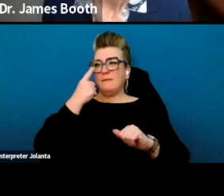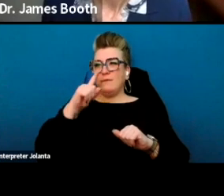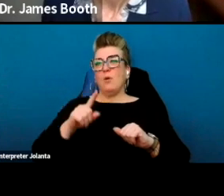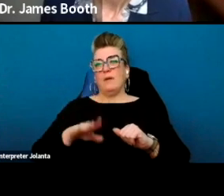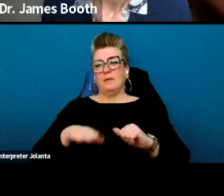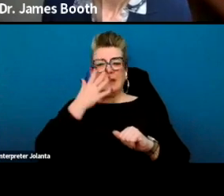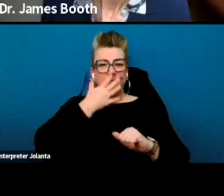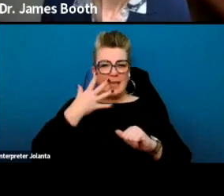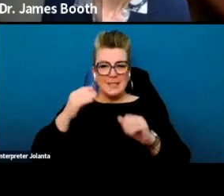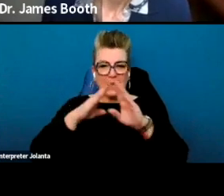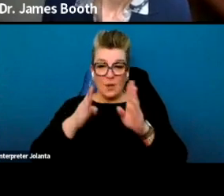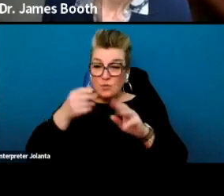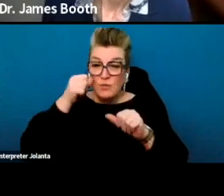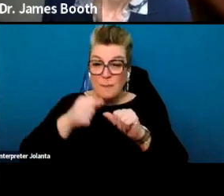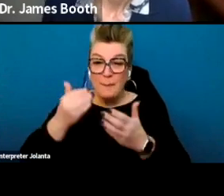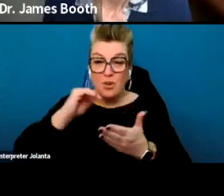like,